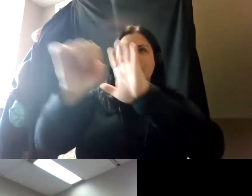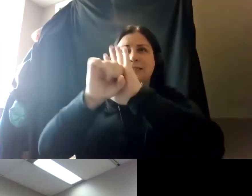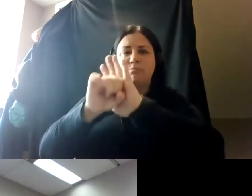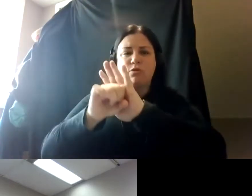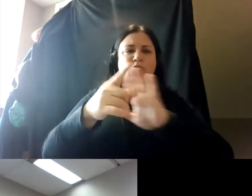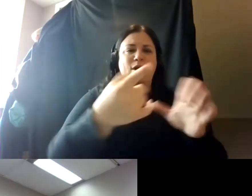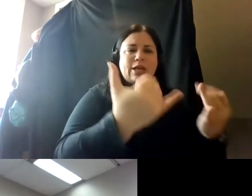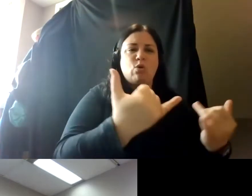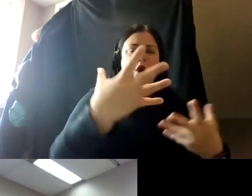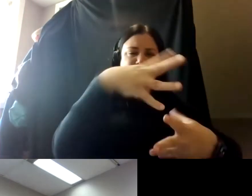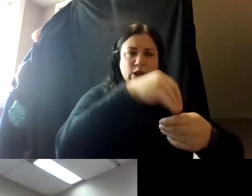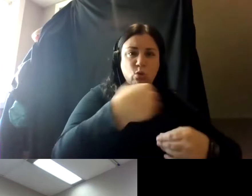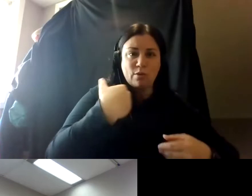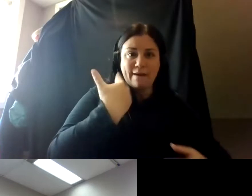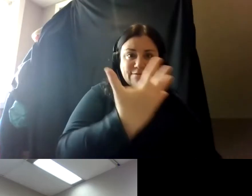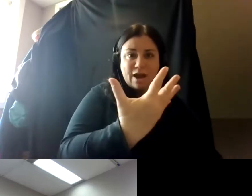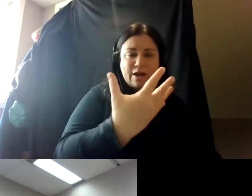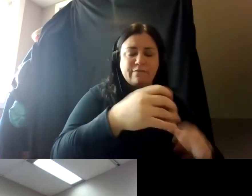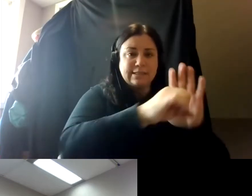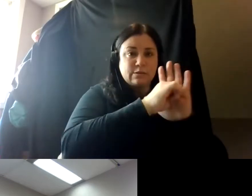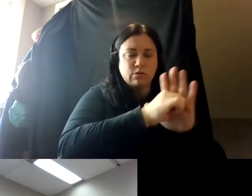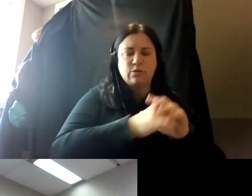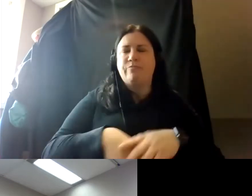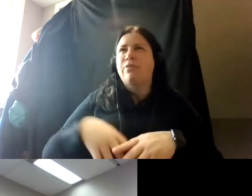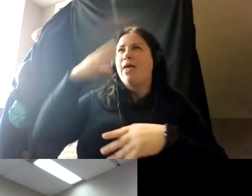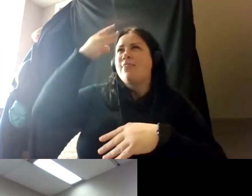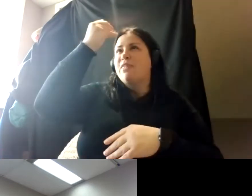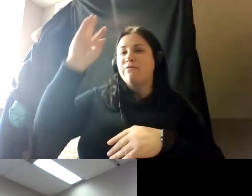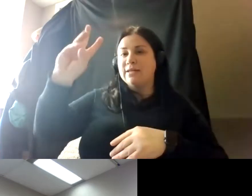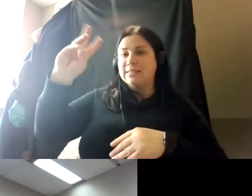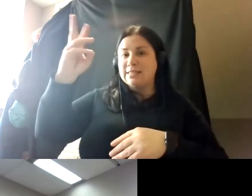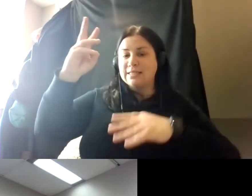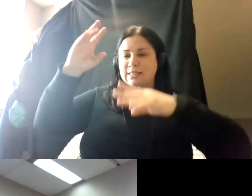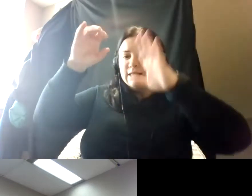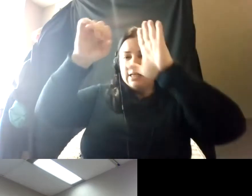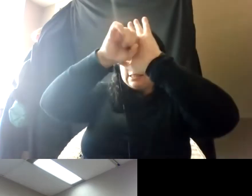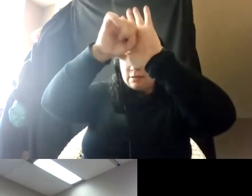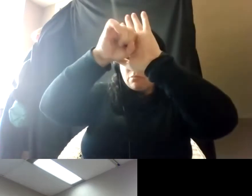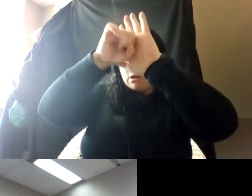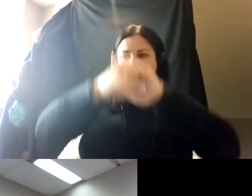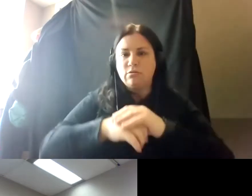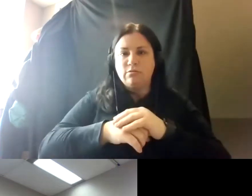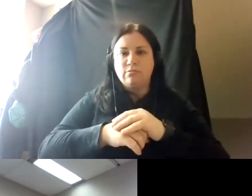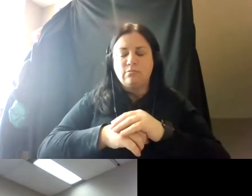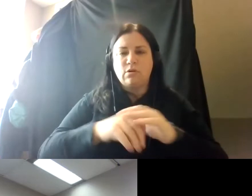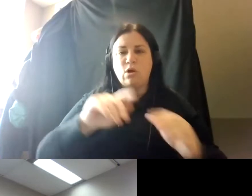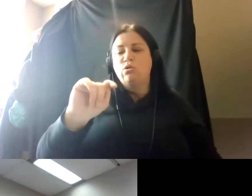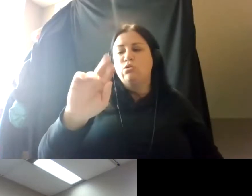sixth, what symbol would come to mind? Something simple that we would all recognize. What would you think of? A trapezoid.